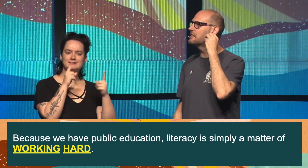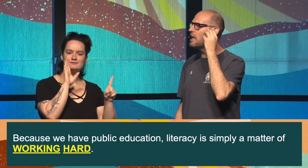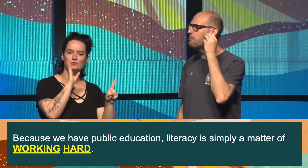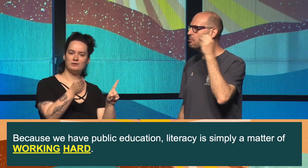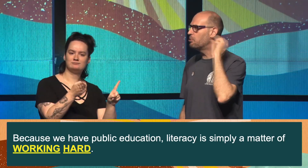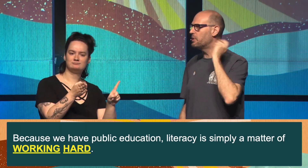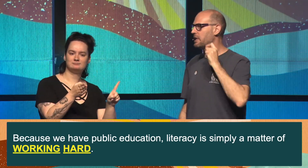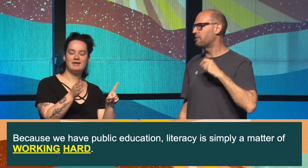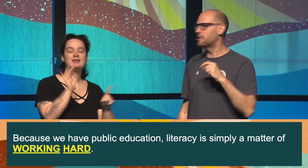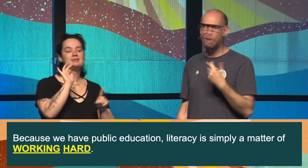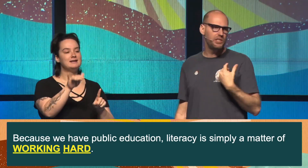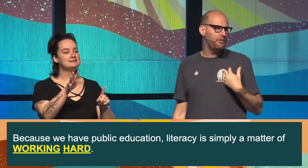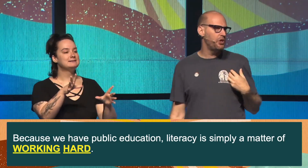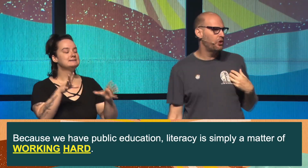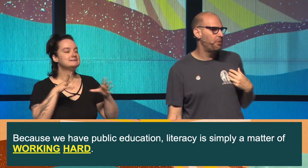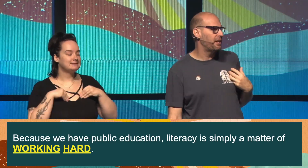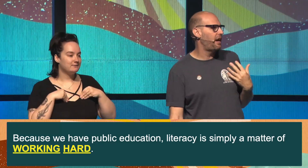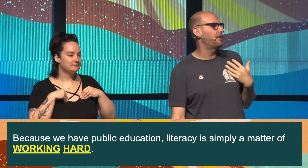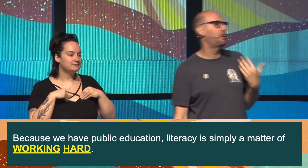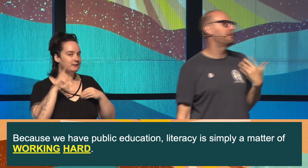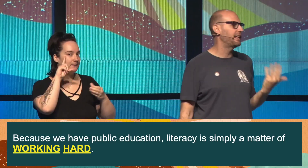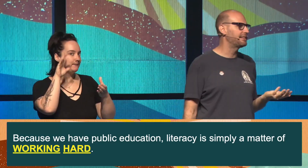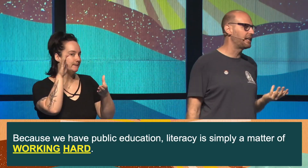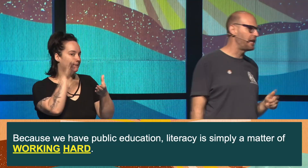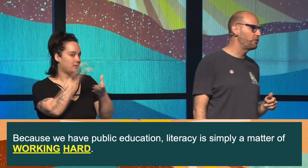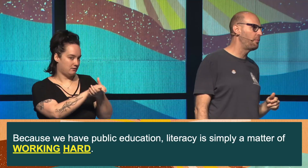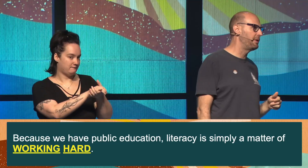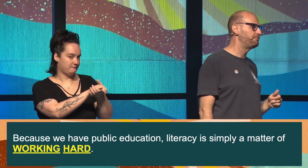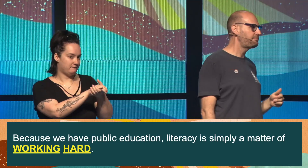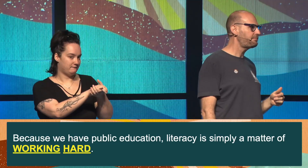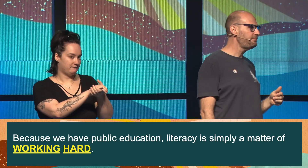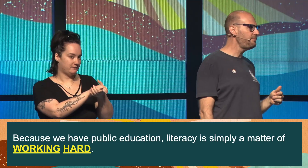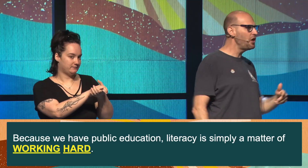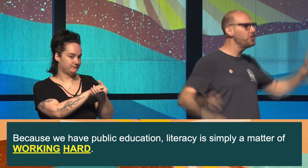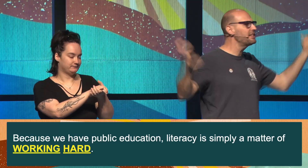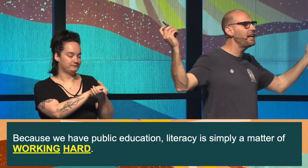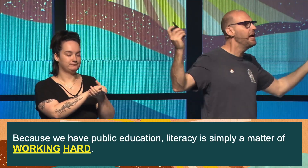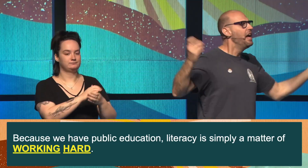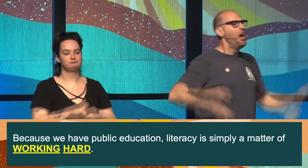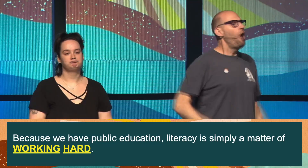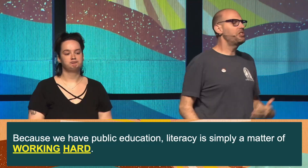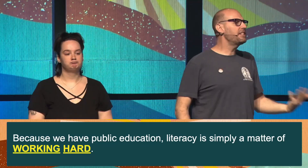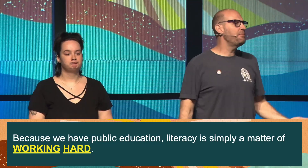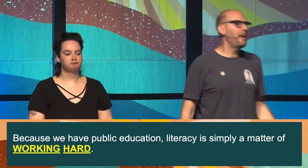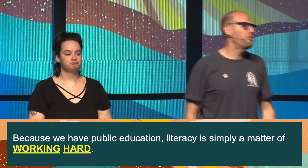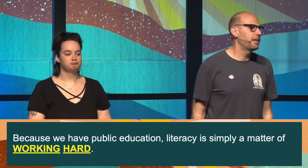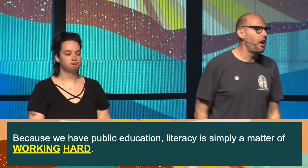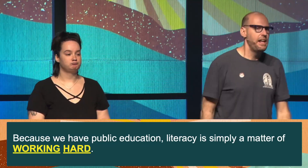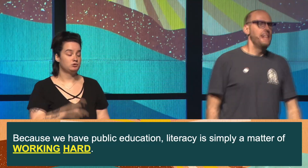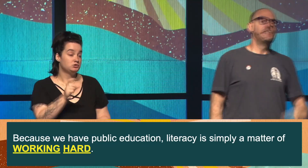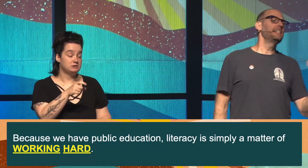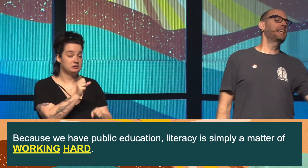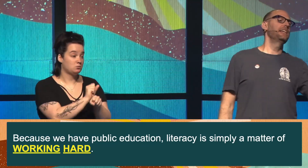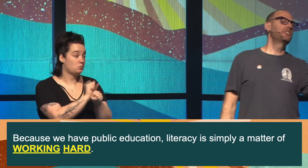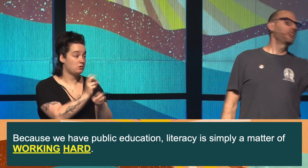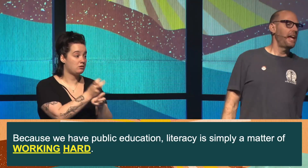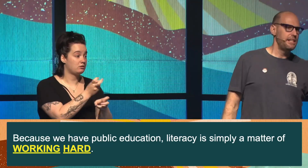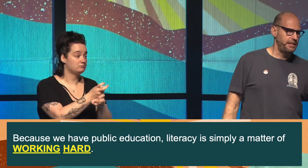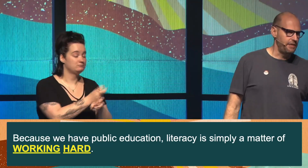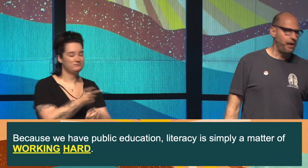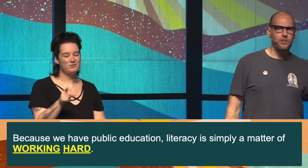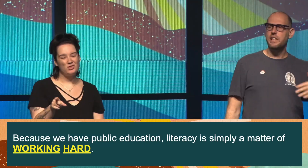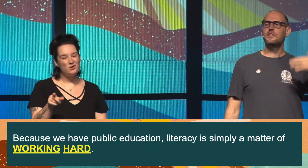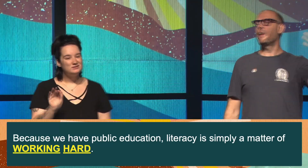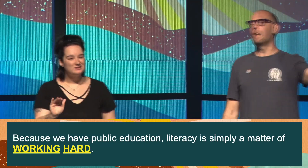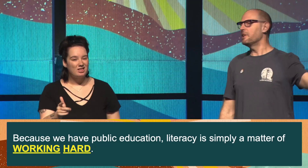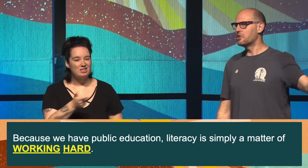That's an acceptable belief, especially if you grew up in kind of the context that I grew up in. And you just say, oh, it's just a matter of working hard. These kids are